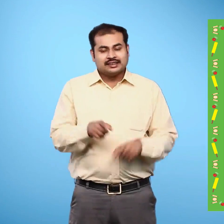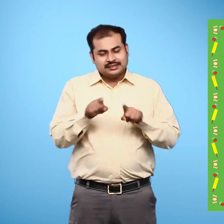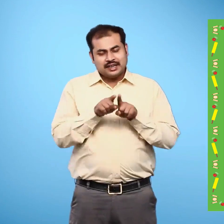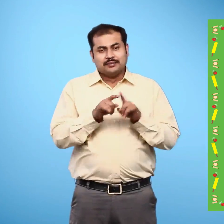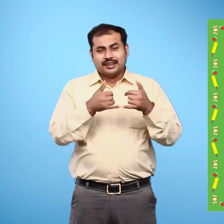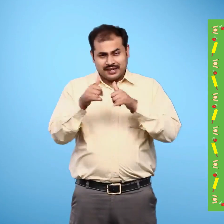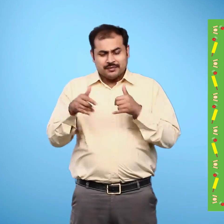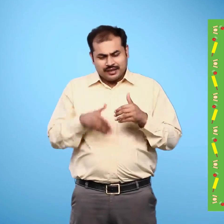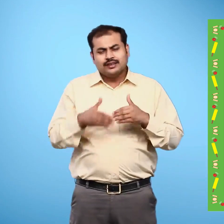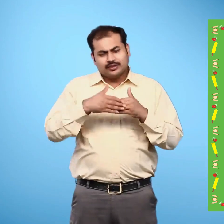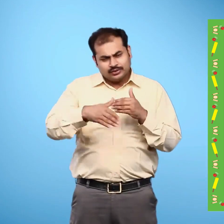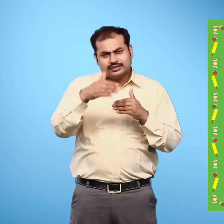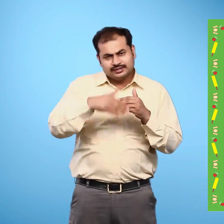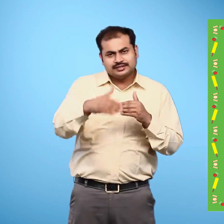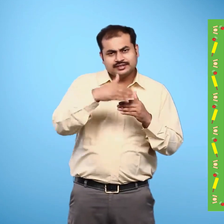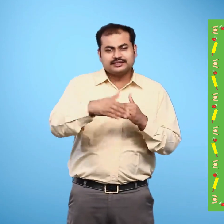and the game goes on.